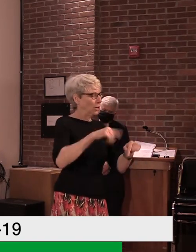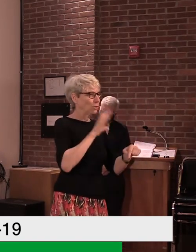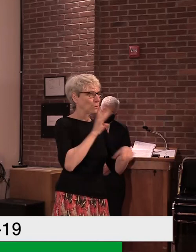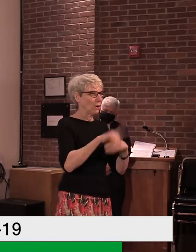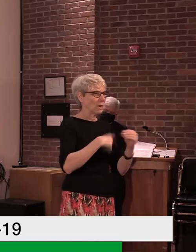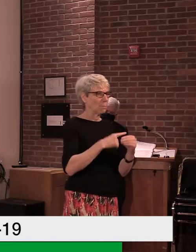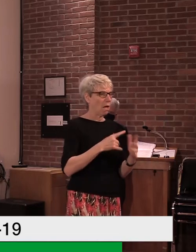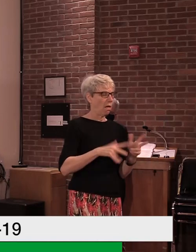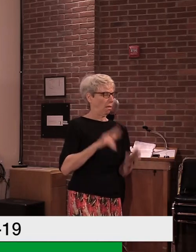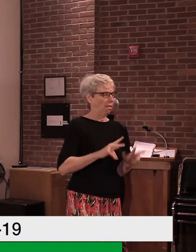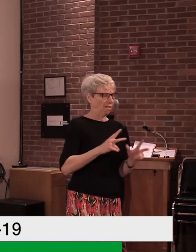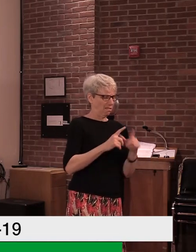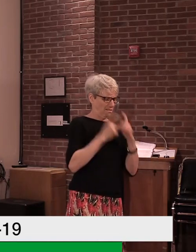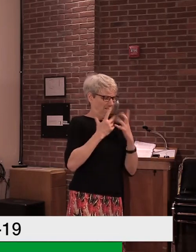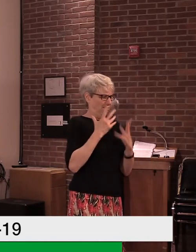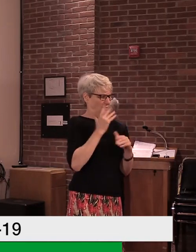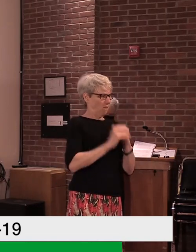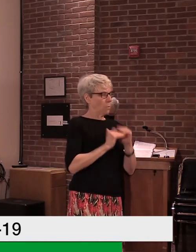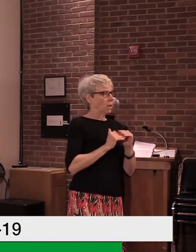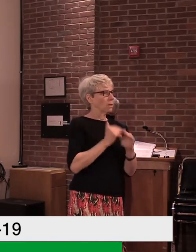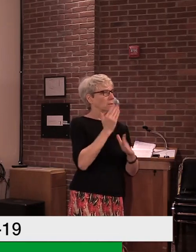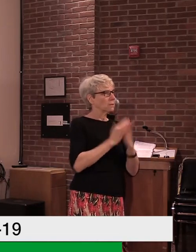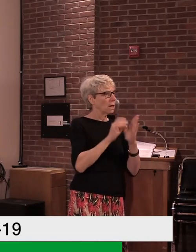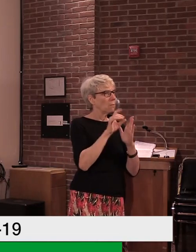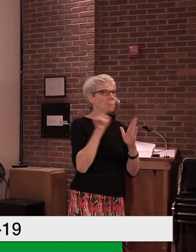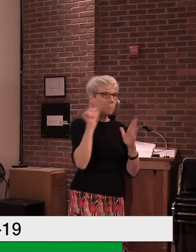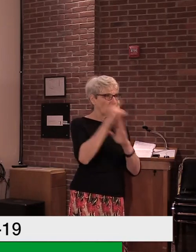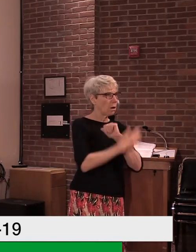the transformation we're trying to have Vermont make